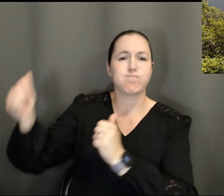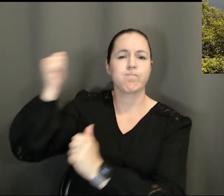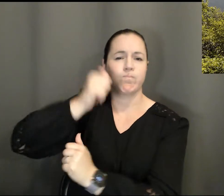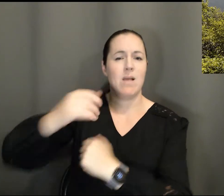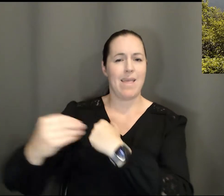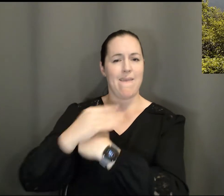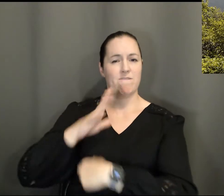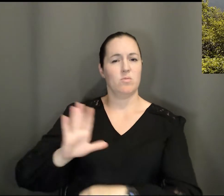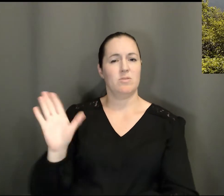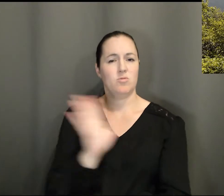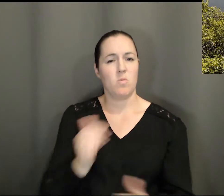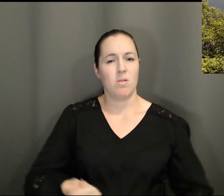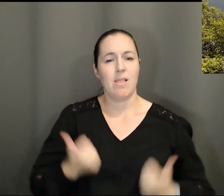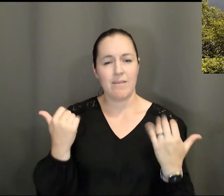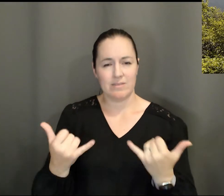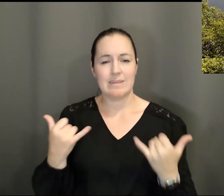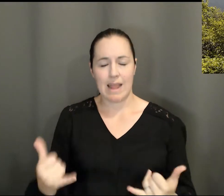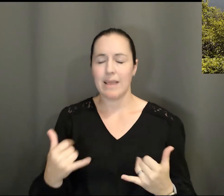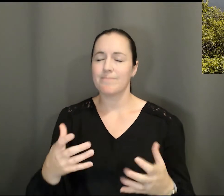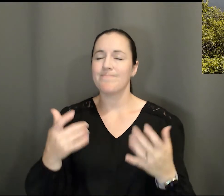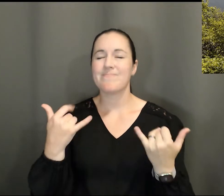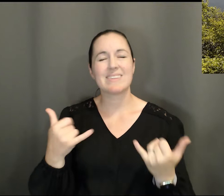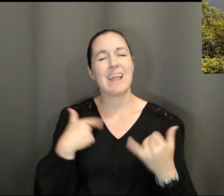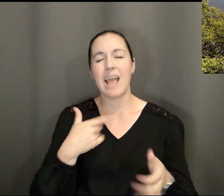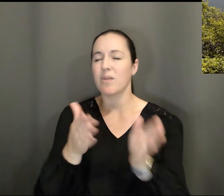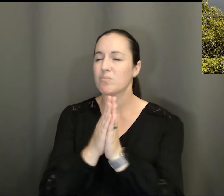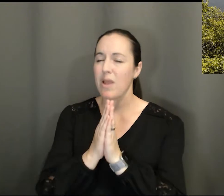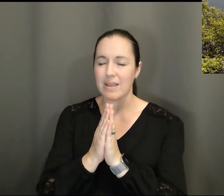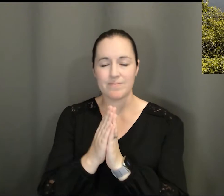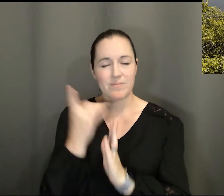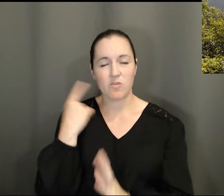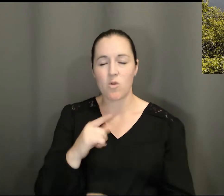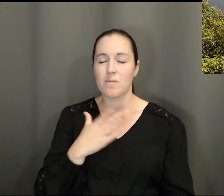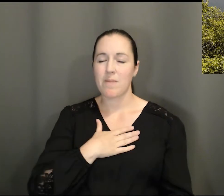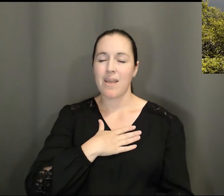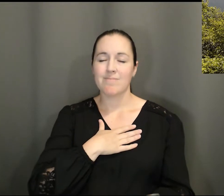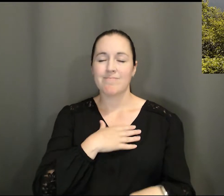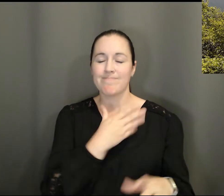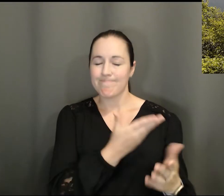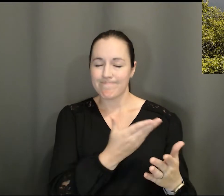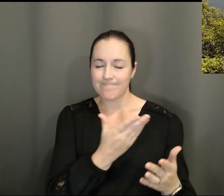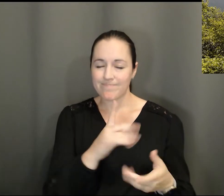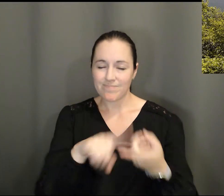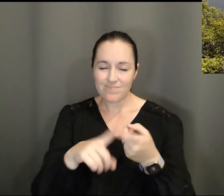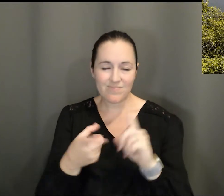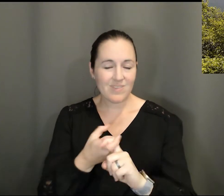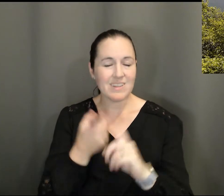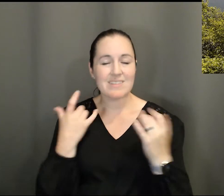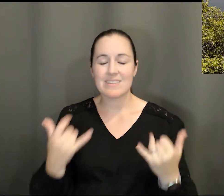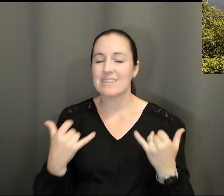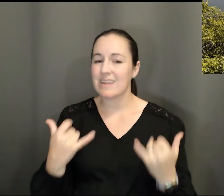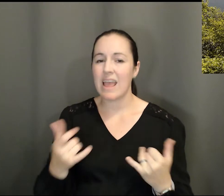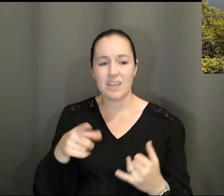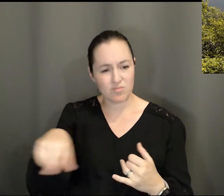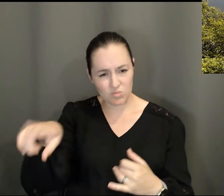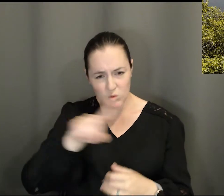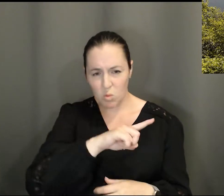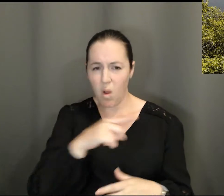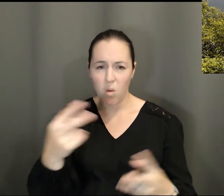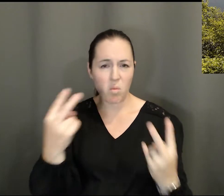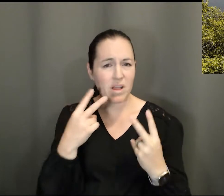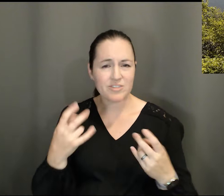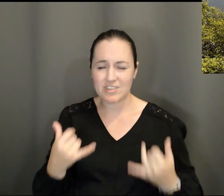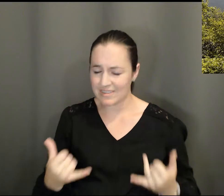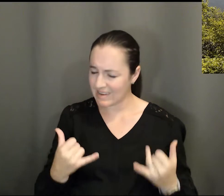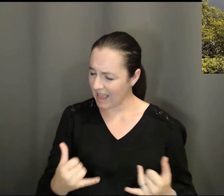friends who are listening and watching this today. And Lord, may their souls just really